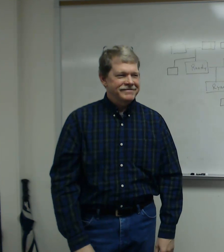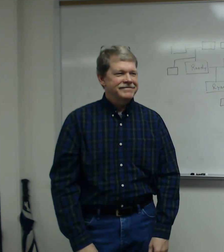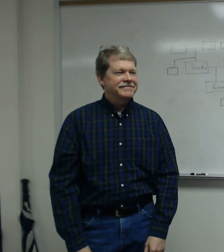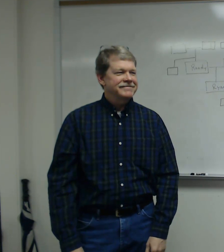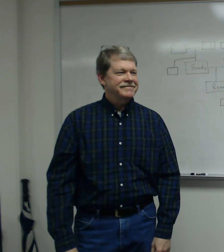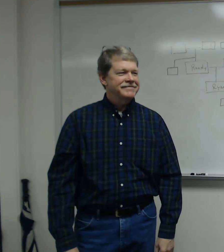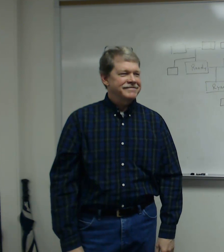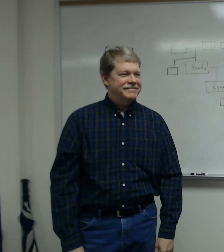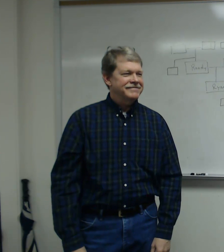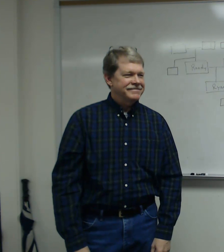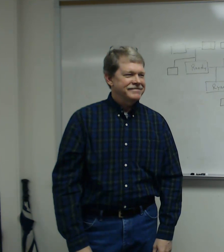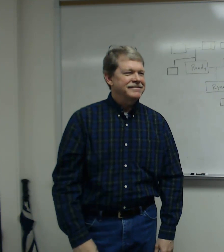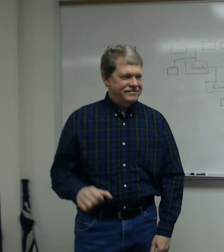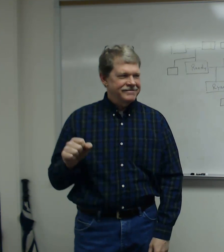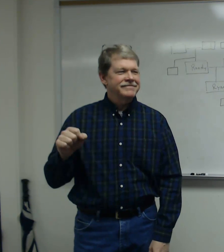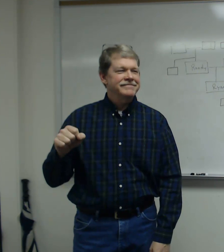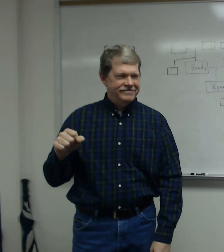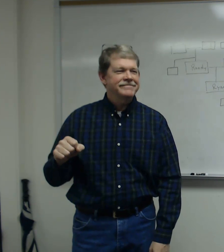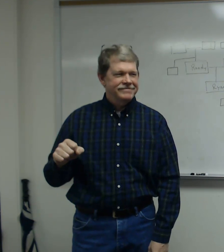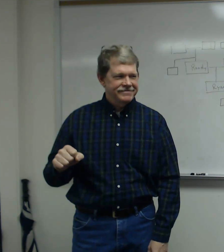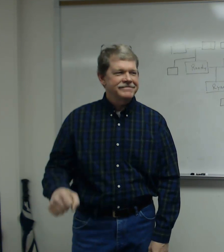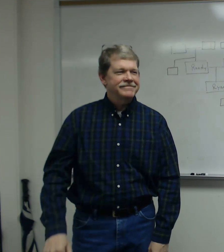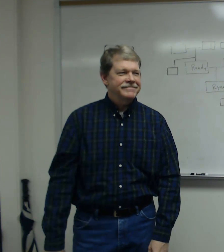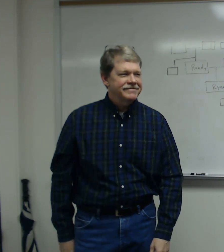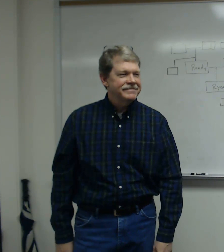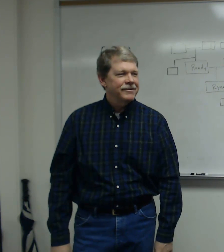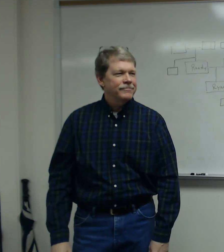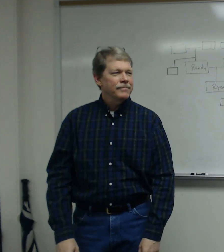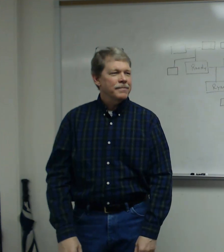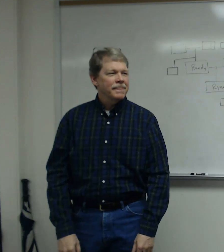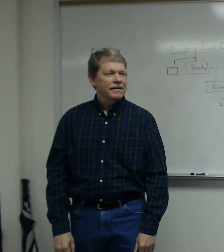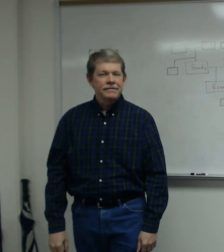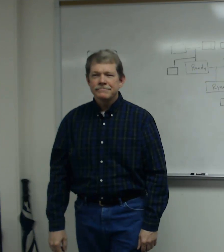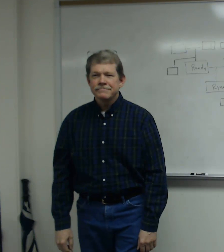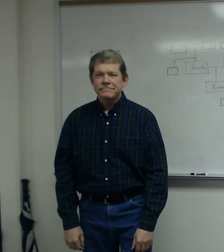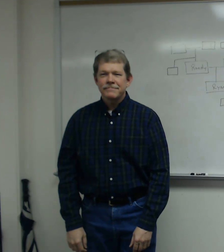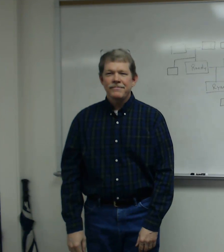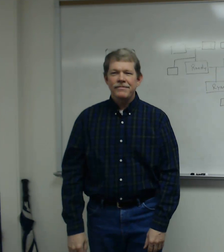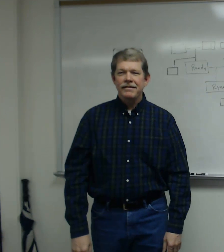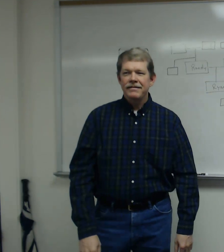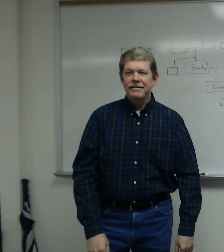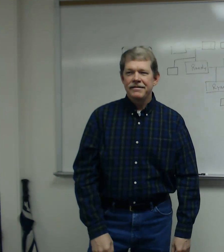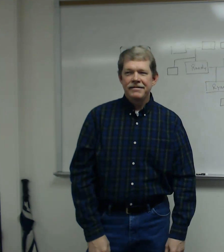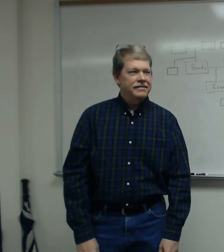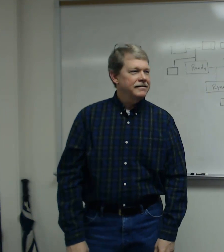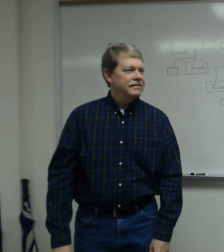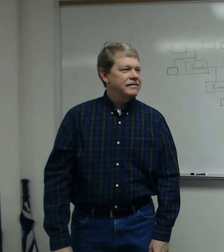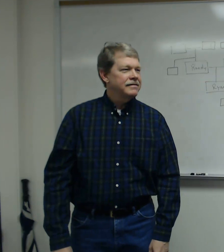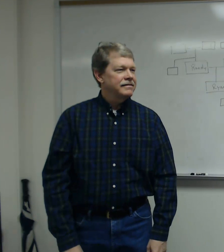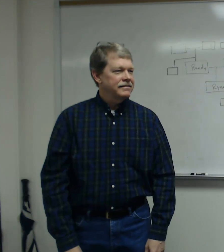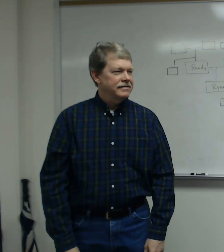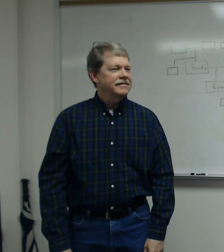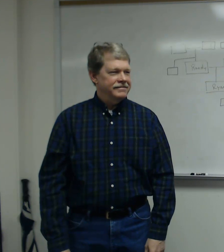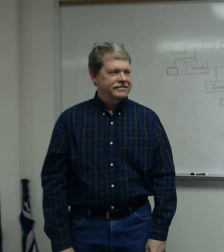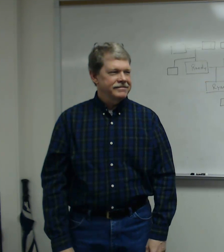thought. They both go to a tree stand. Yeah. Do what? I They go heard. to a tree stand. Yeah. One. Yeah. Each of them